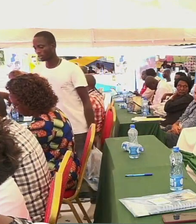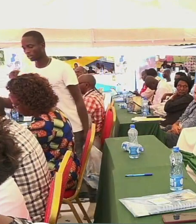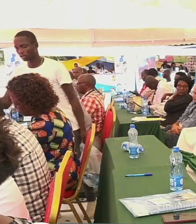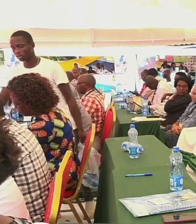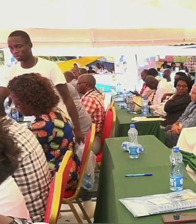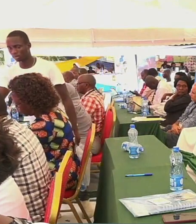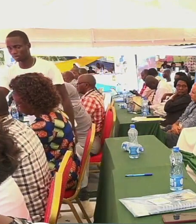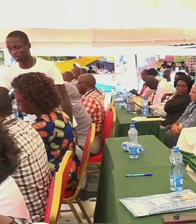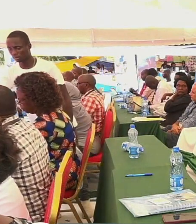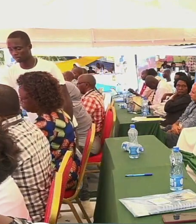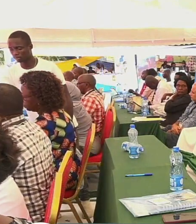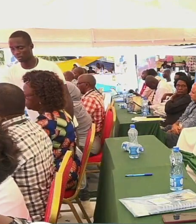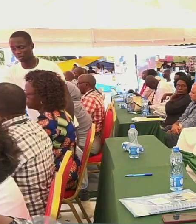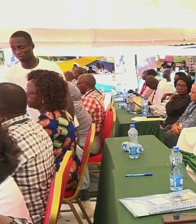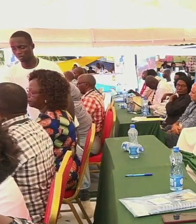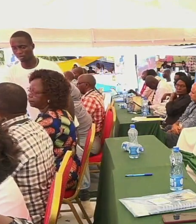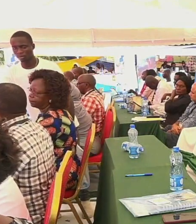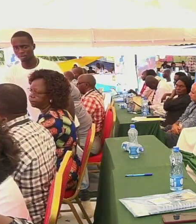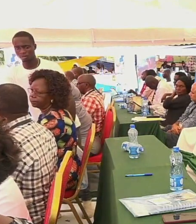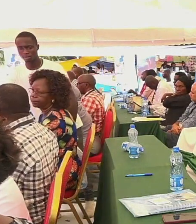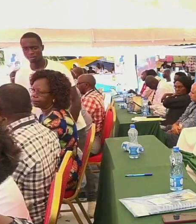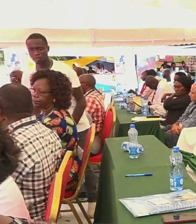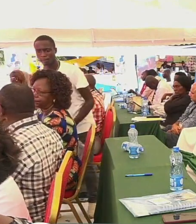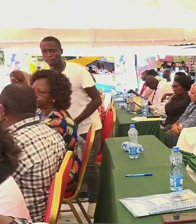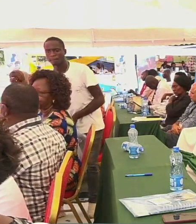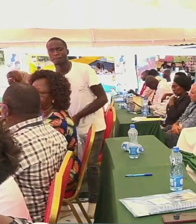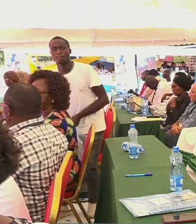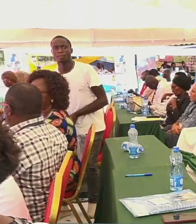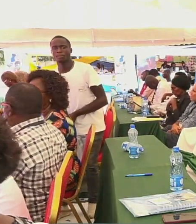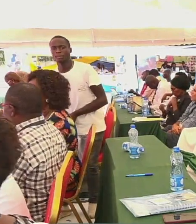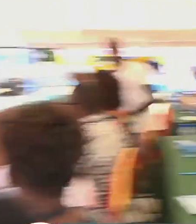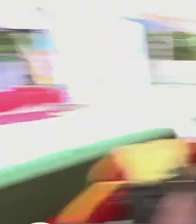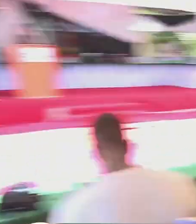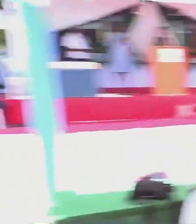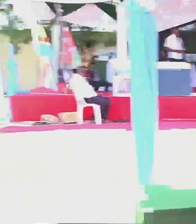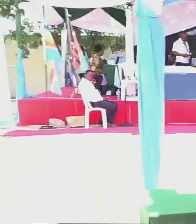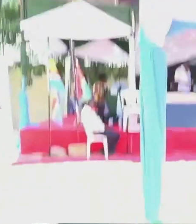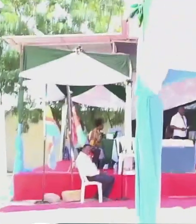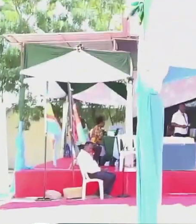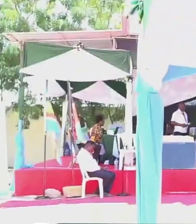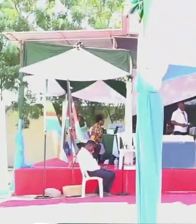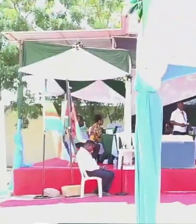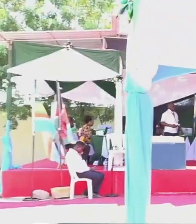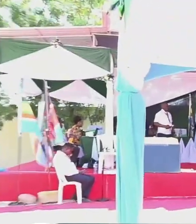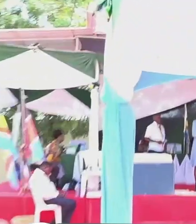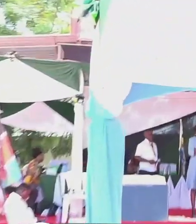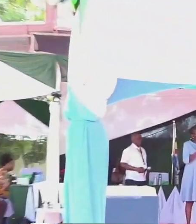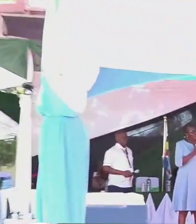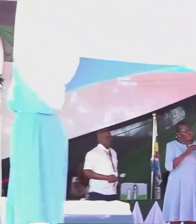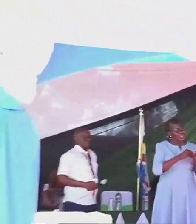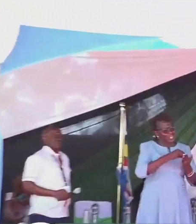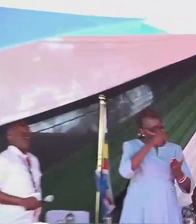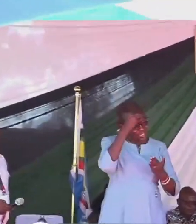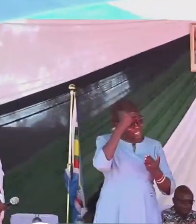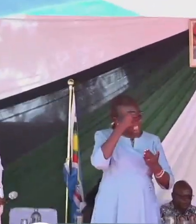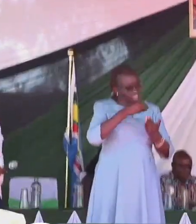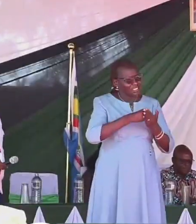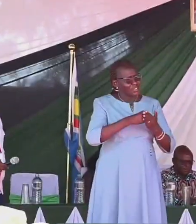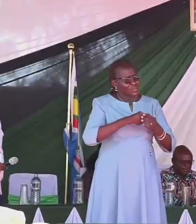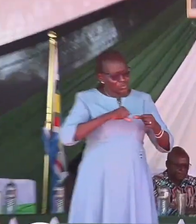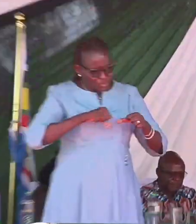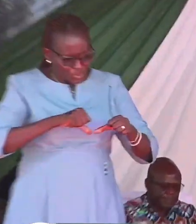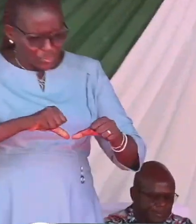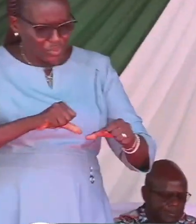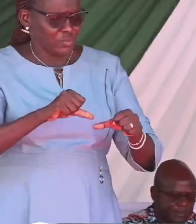programs, yes, we are about to implement digital learning in our schools, which is in the process too.